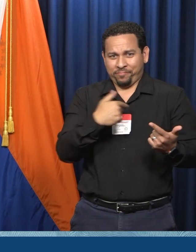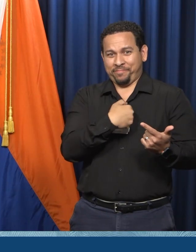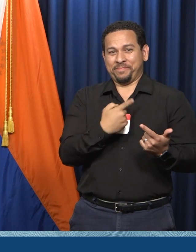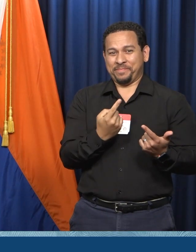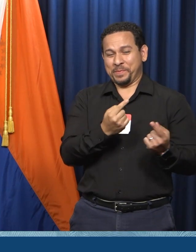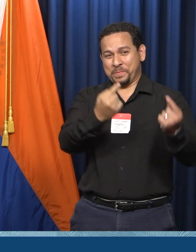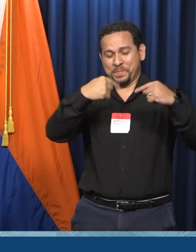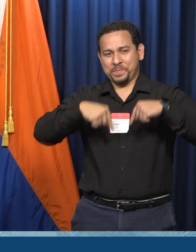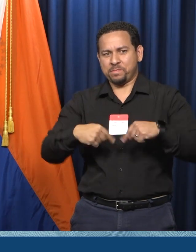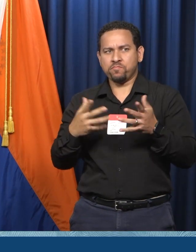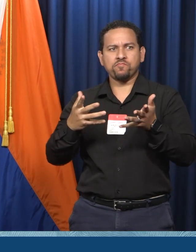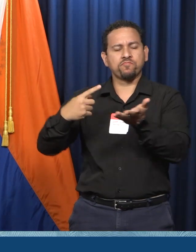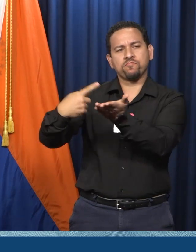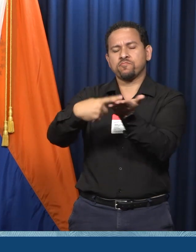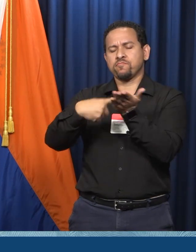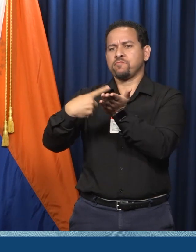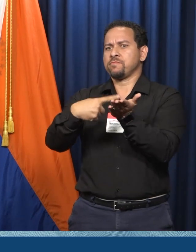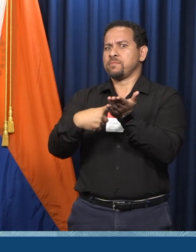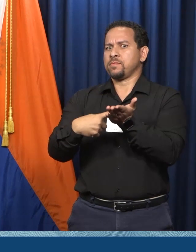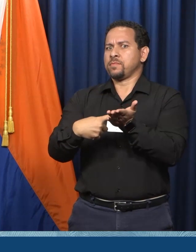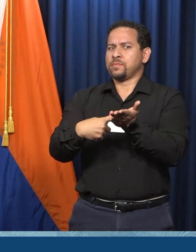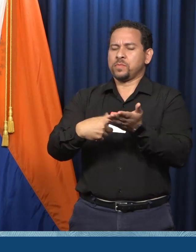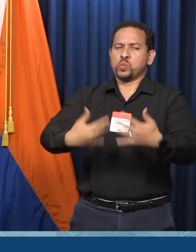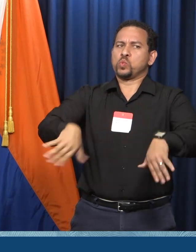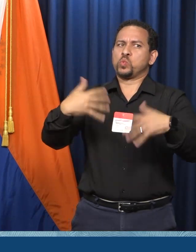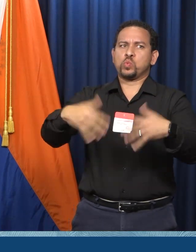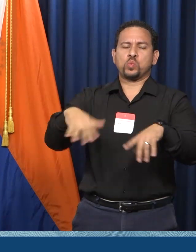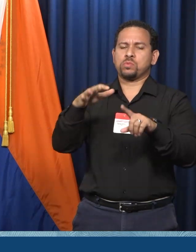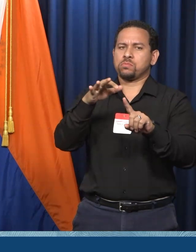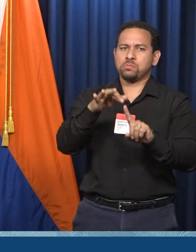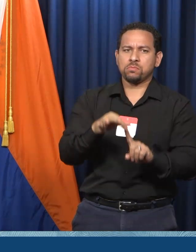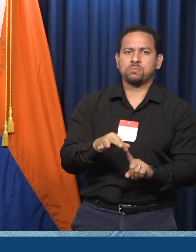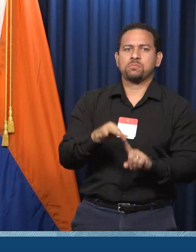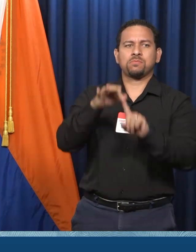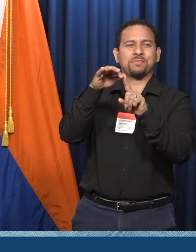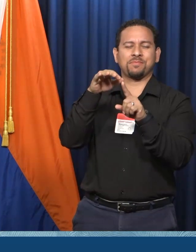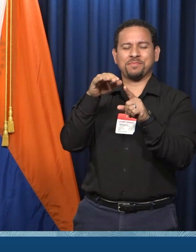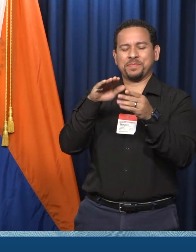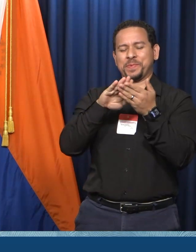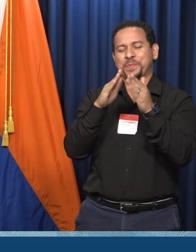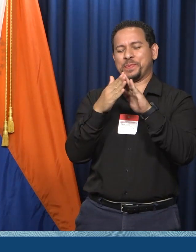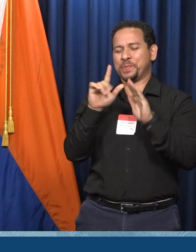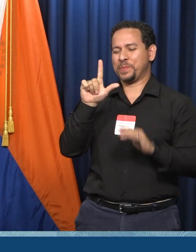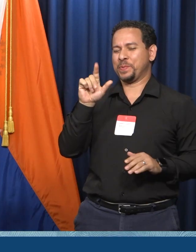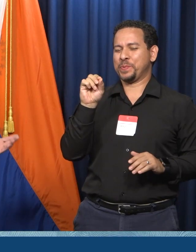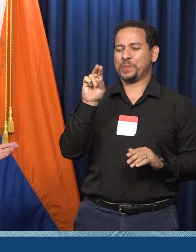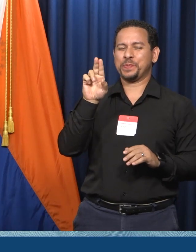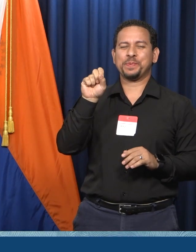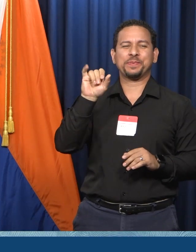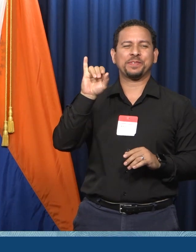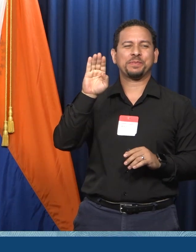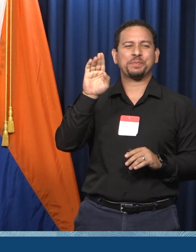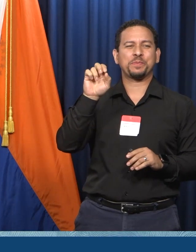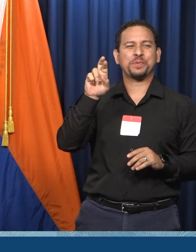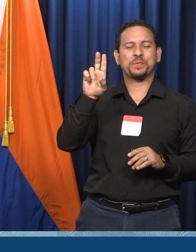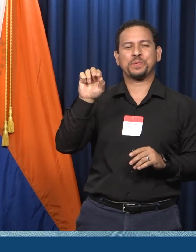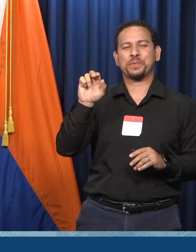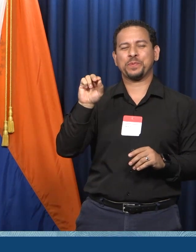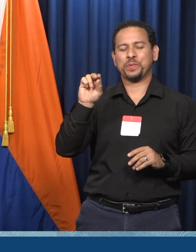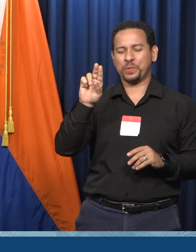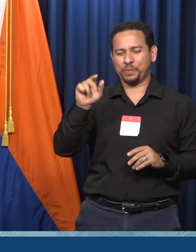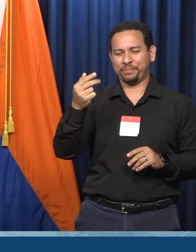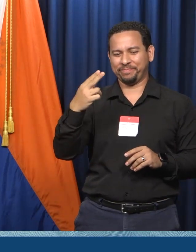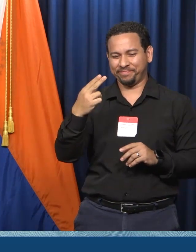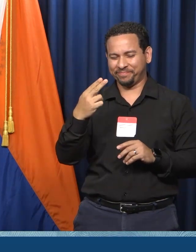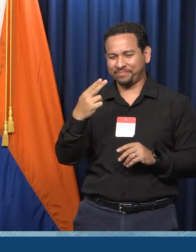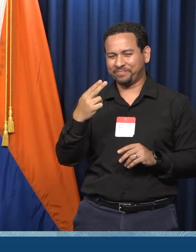the this special town of Lewisboro. And yes, Ken was at our library fair. Thank you